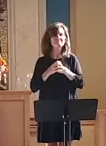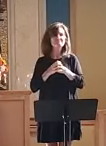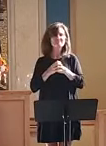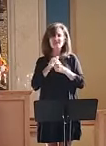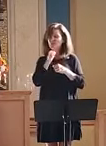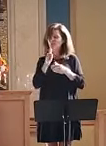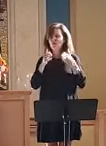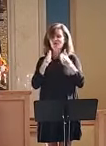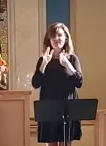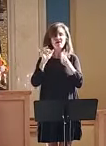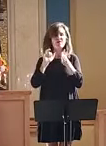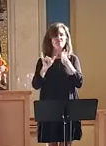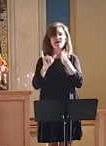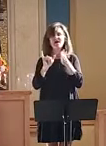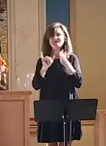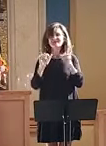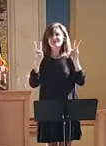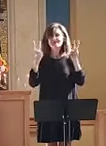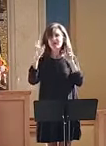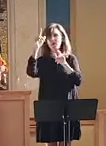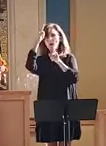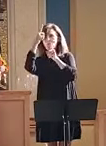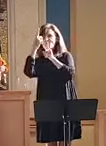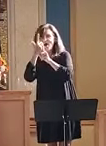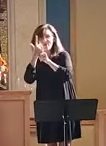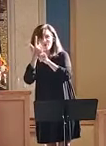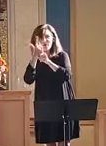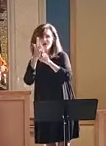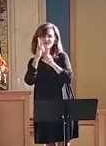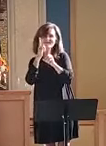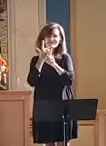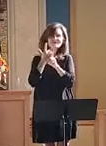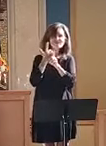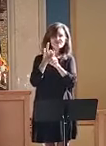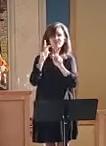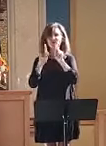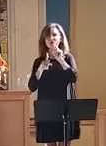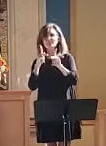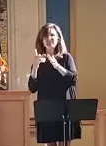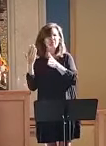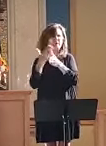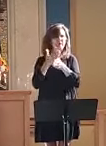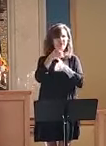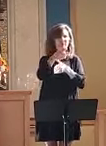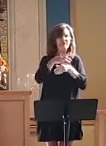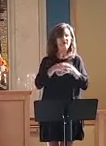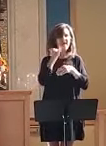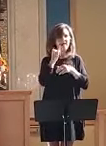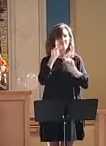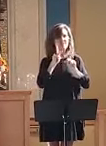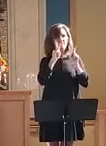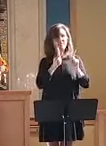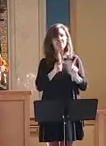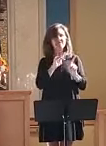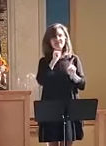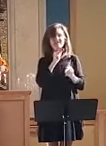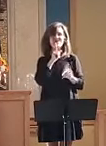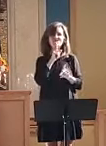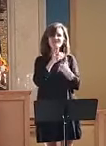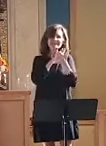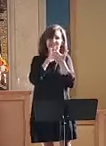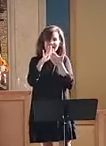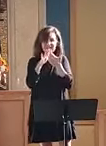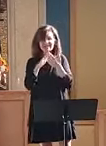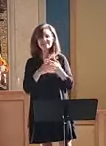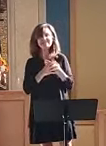Don't let that brother reality creep in. If the person is not exactly fraternally